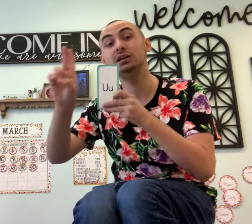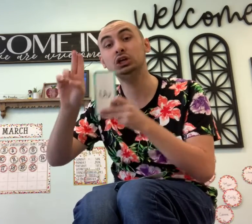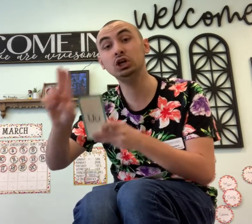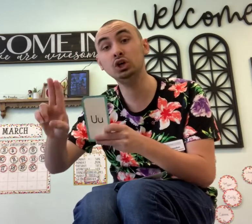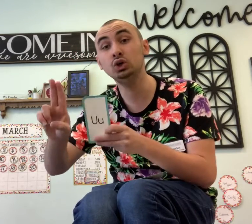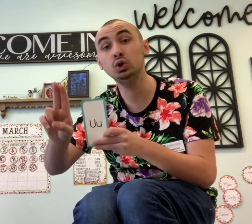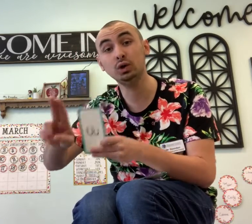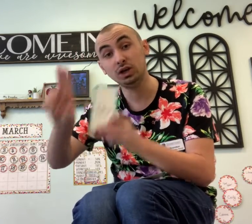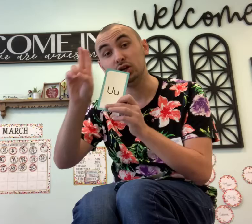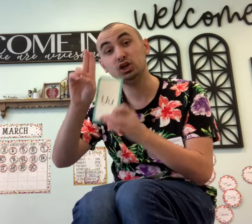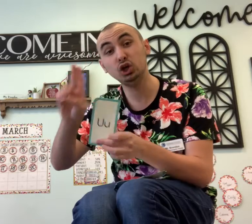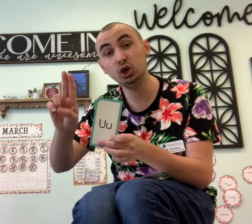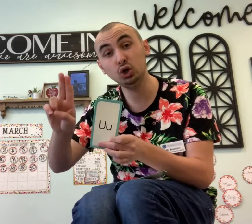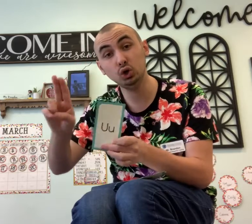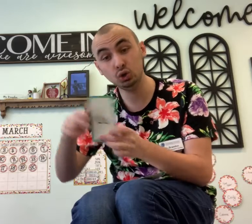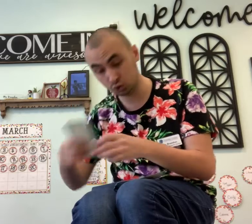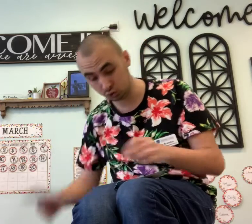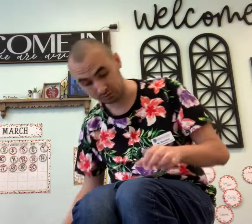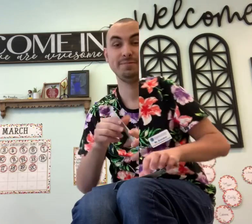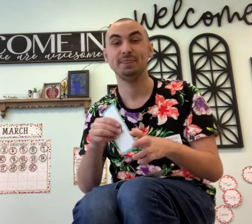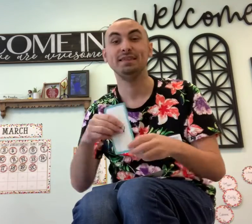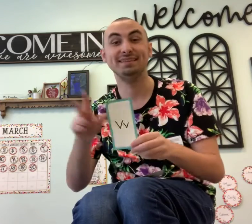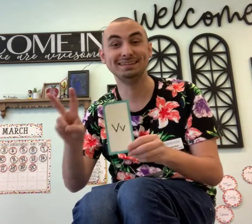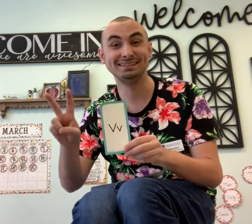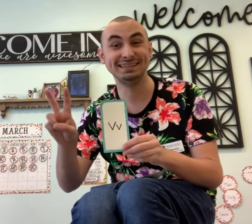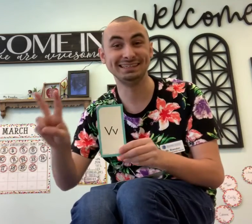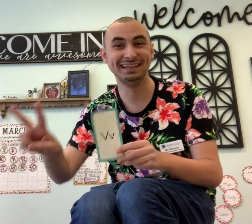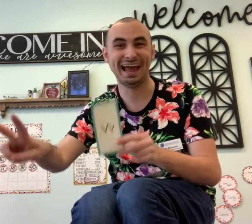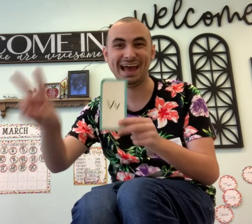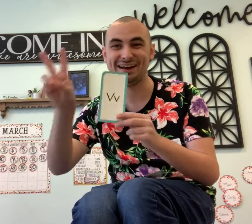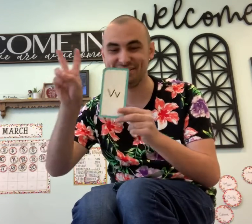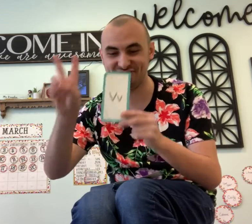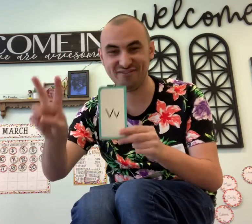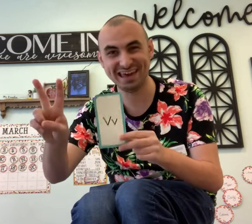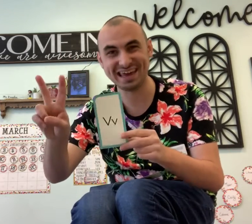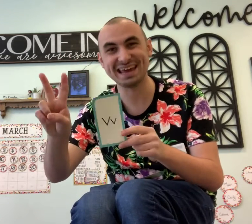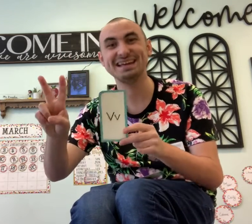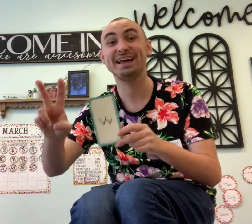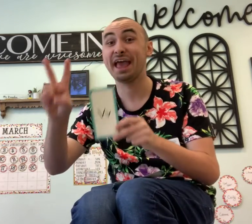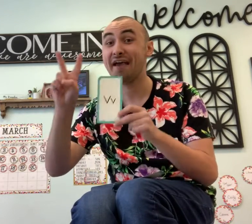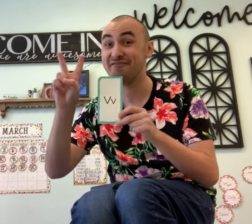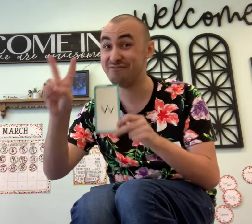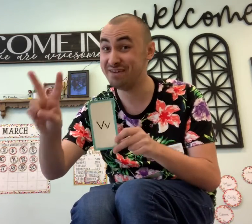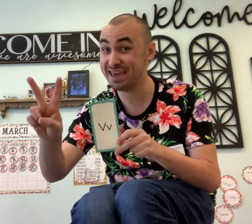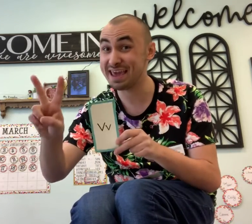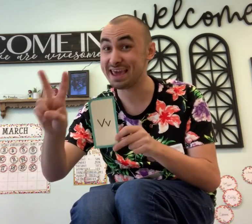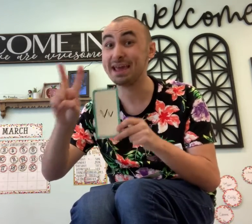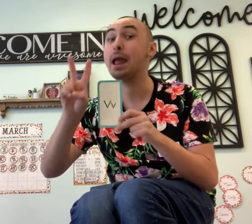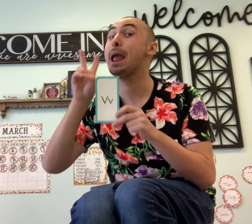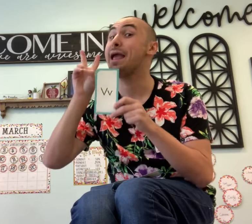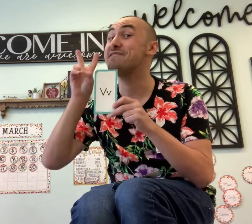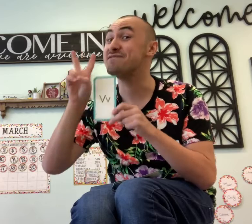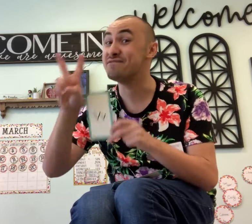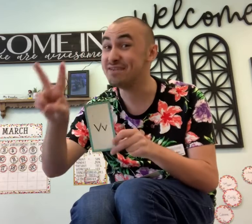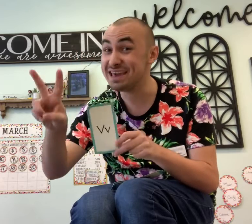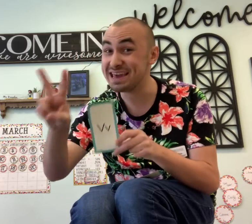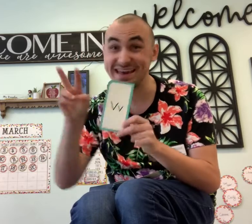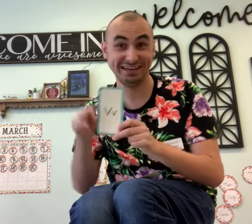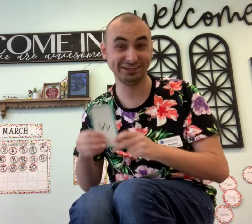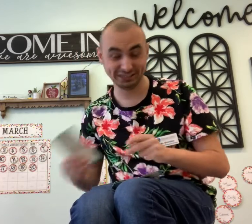U, U. This is the letter V, V, V. Good